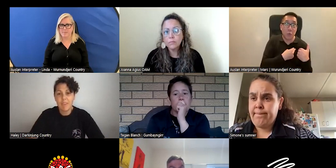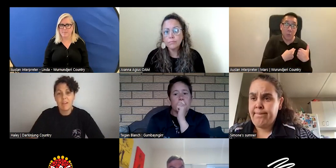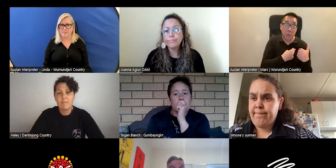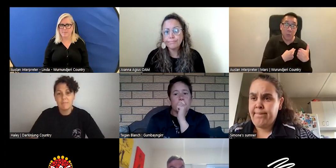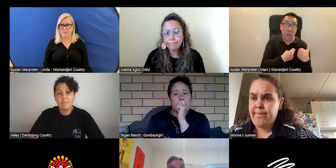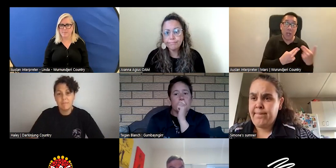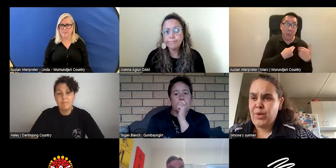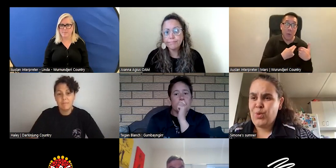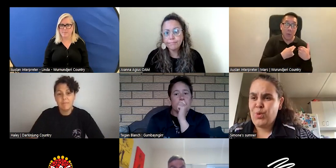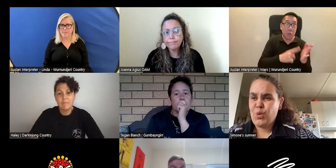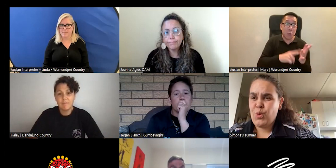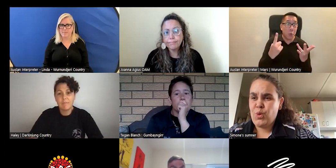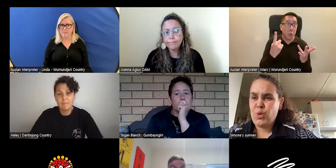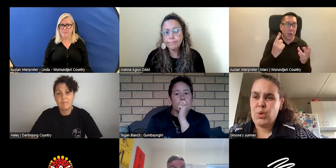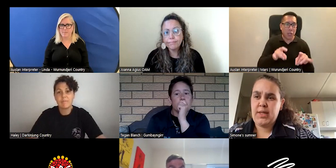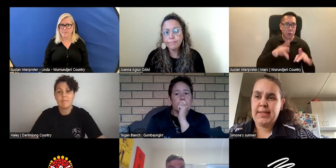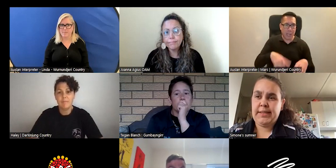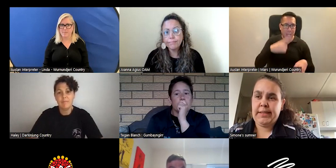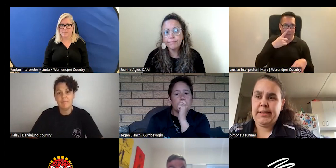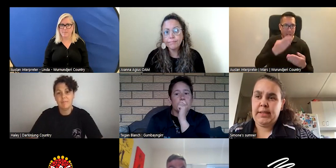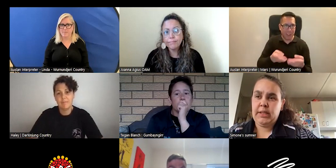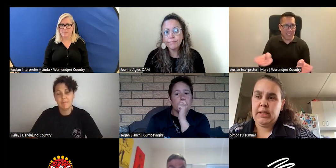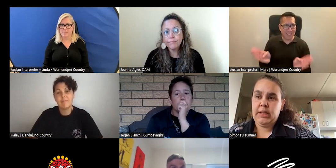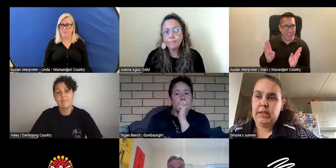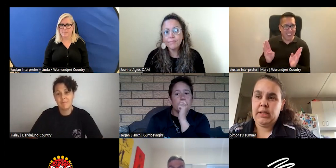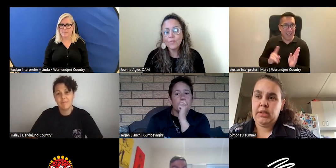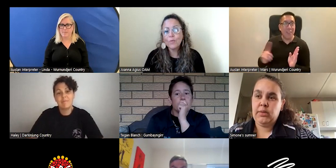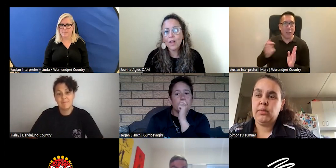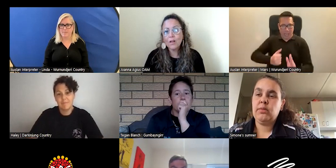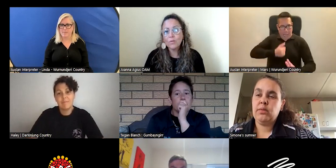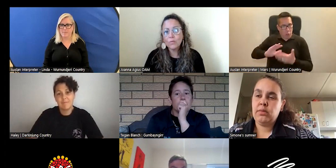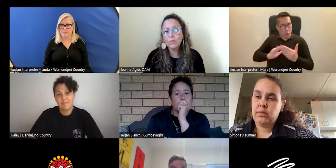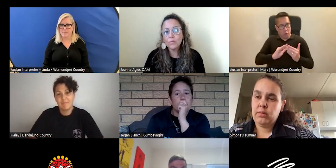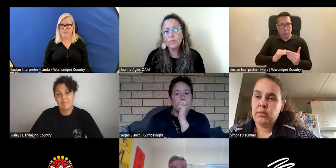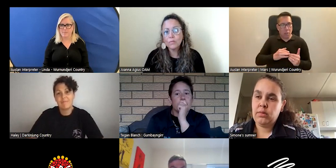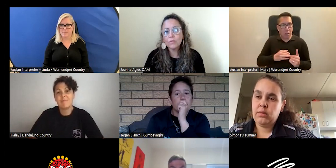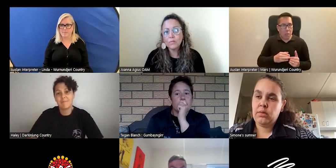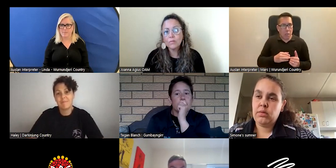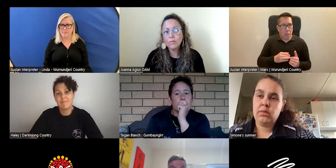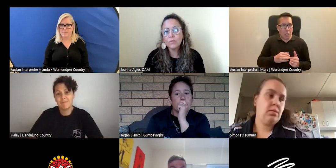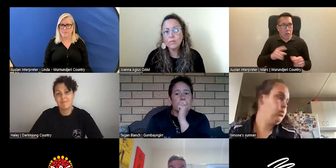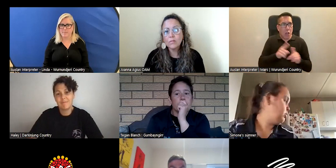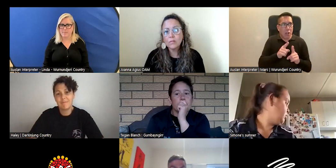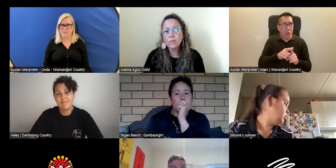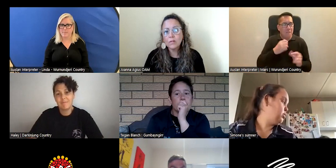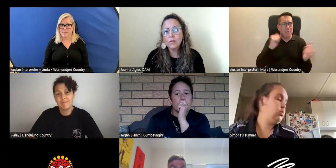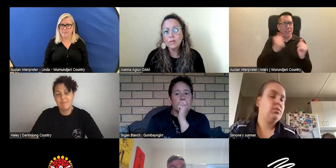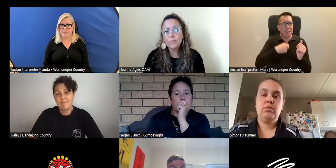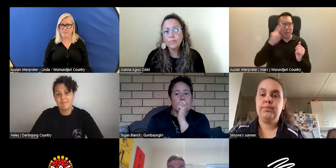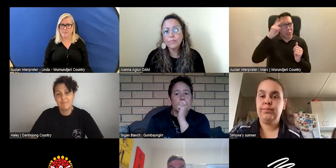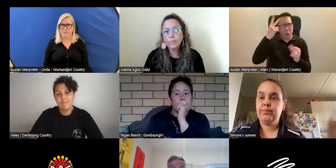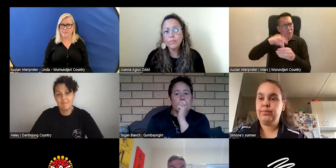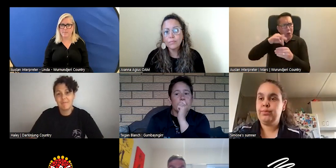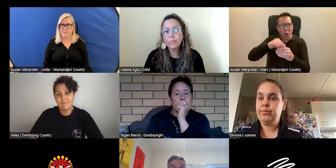to the Australian people. And that's what our communities are asked for. No more doing these things for political votes or behind closed doors. We're